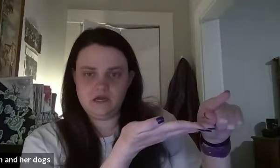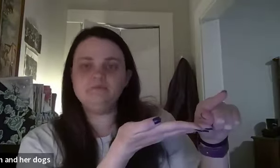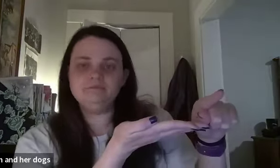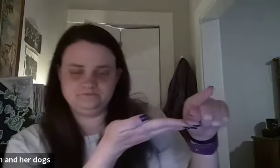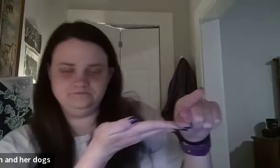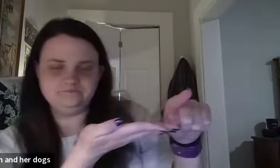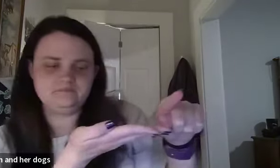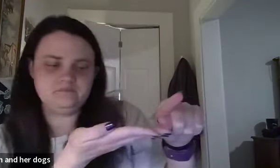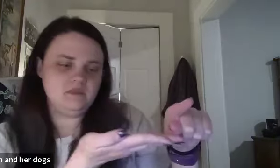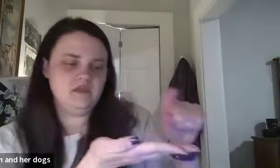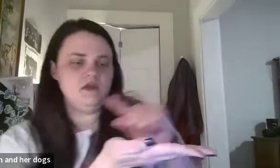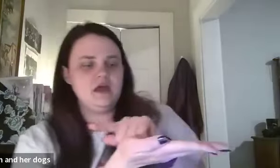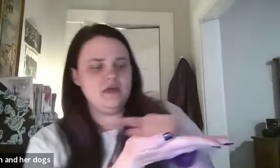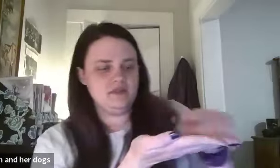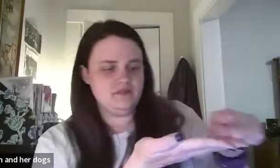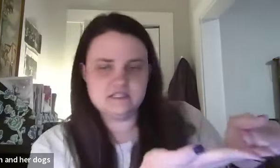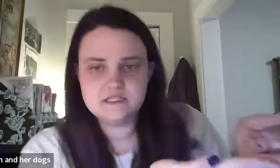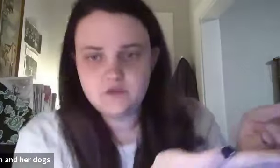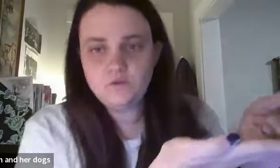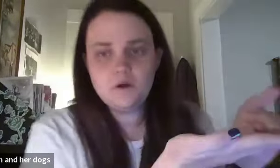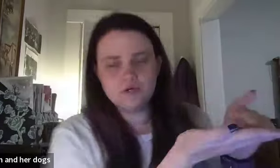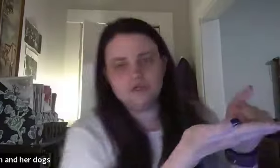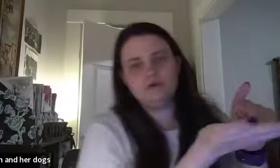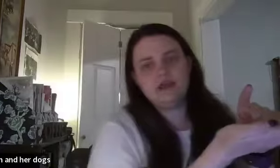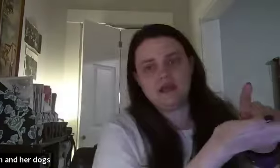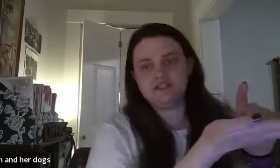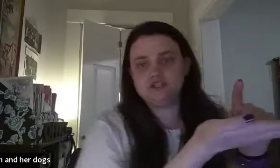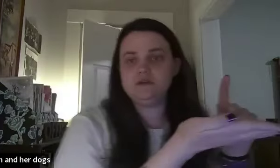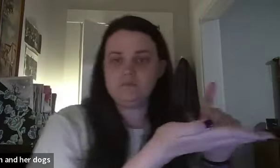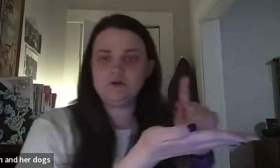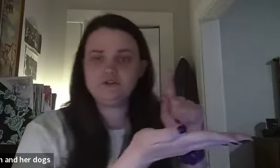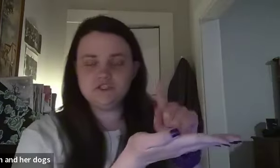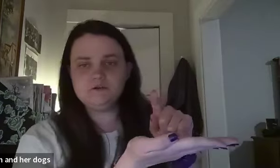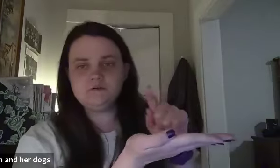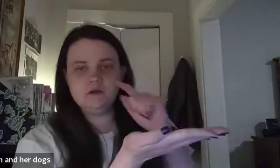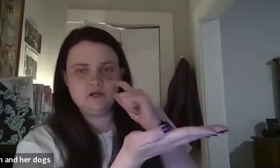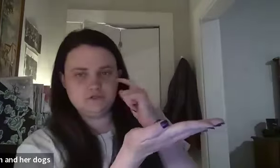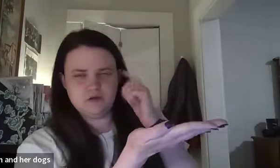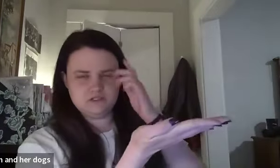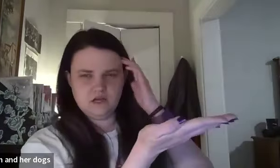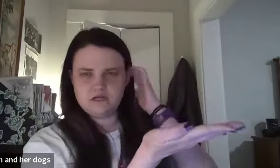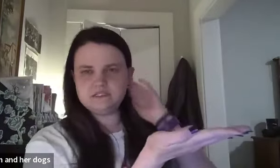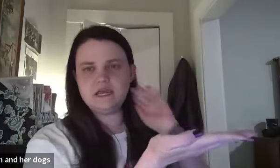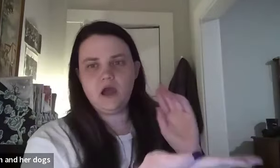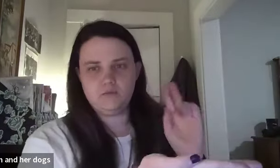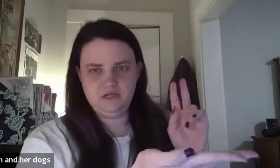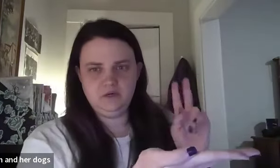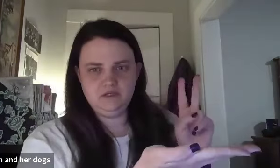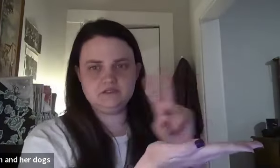Okay. And then this is another one where you can add your number to also kind of say how many weeks.